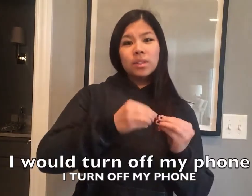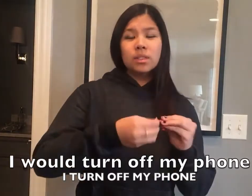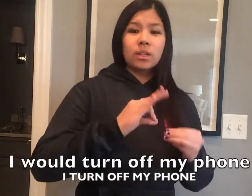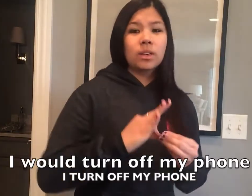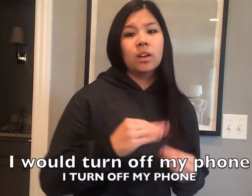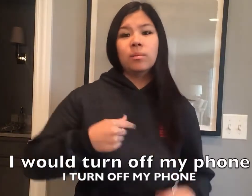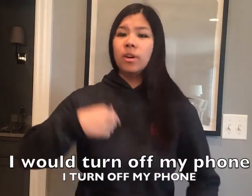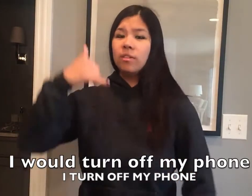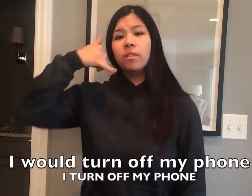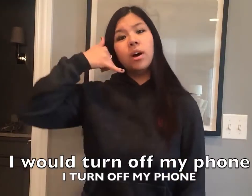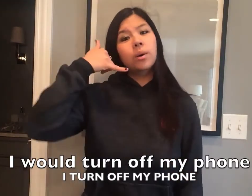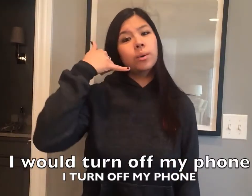turn off my phone